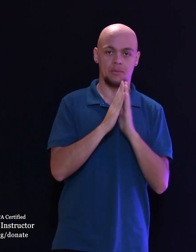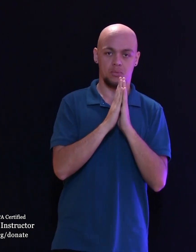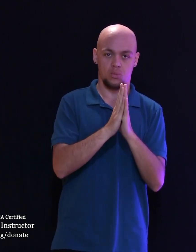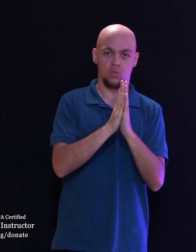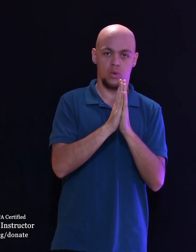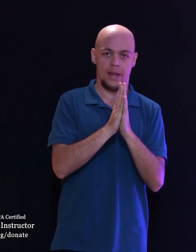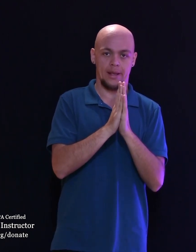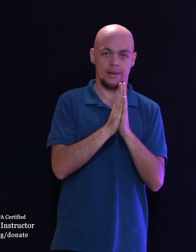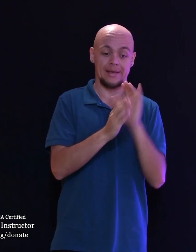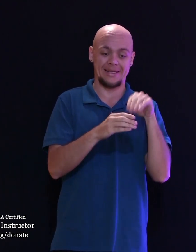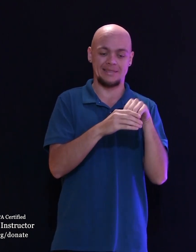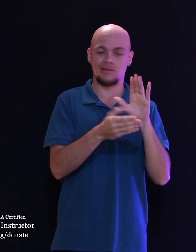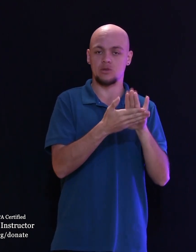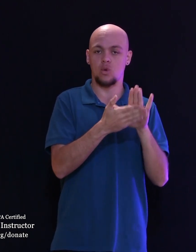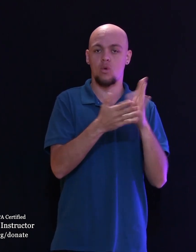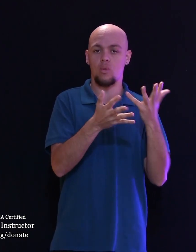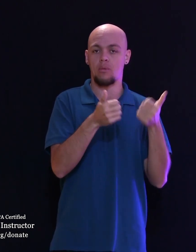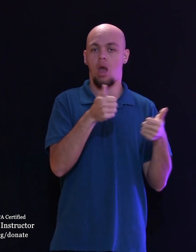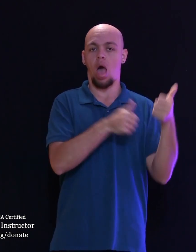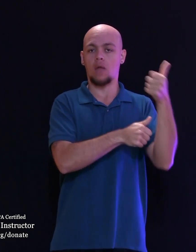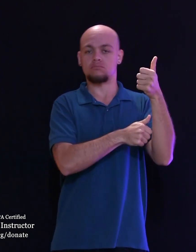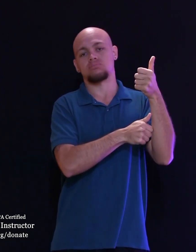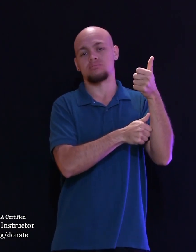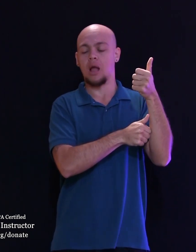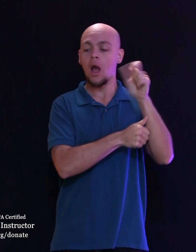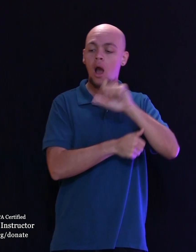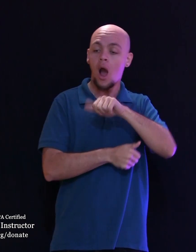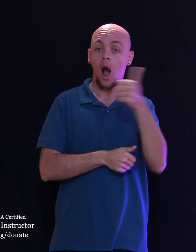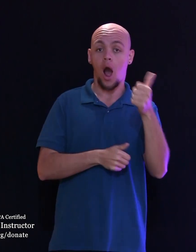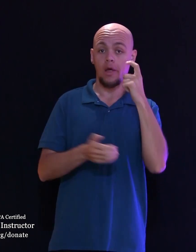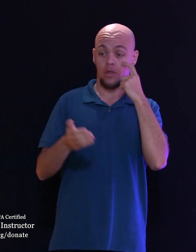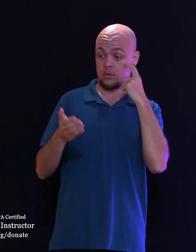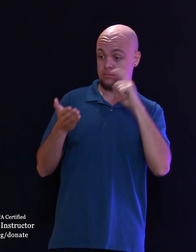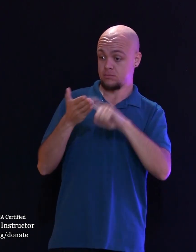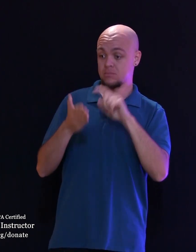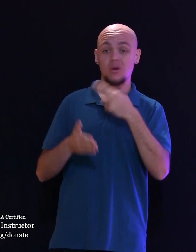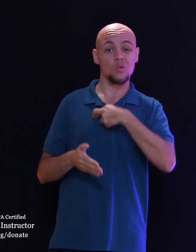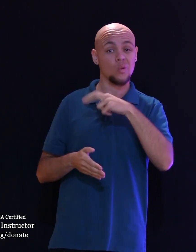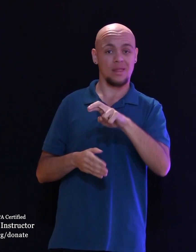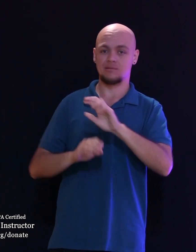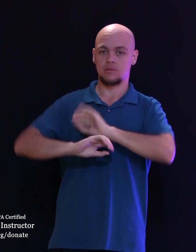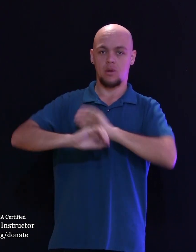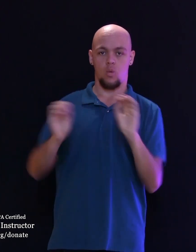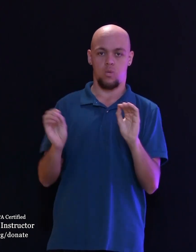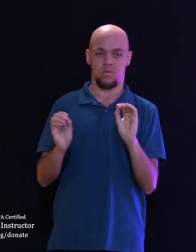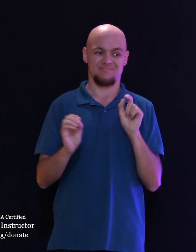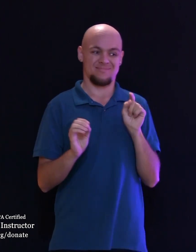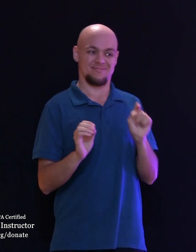preeminence. We don't want to acknowledge any other religion.